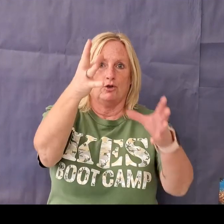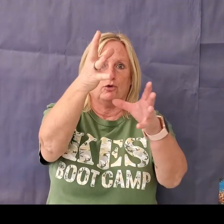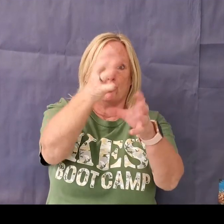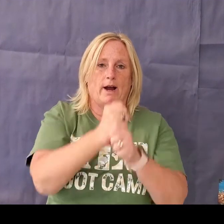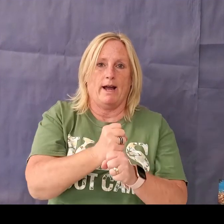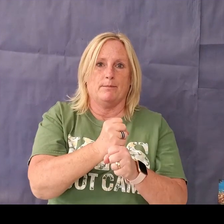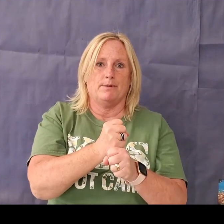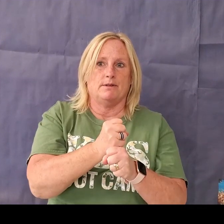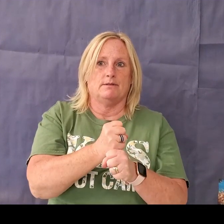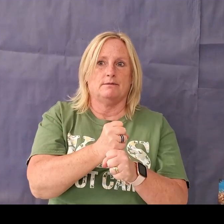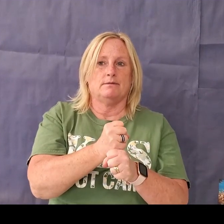Grabbed.